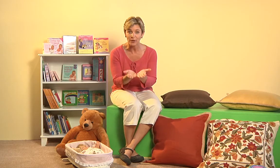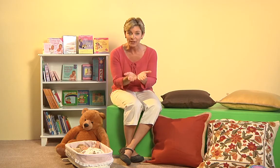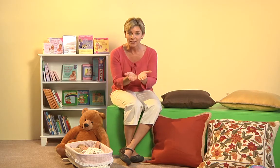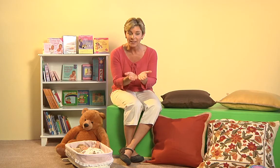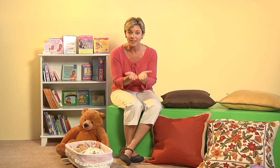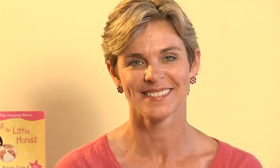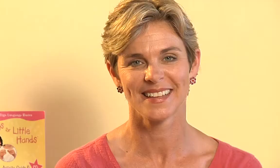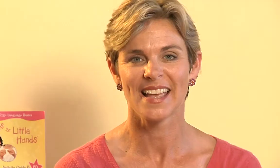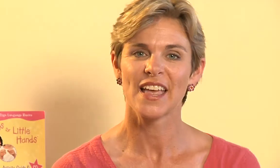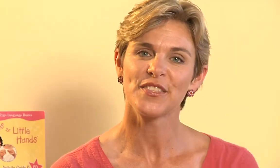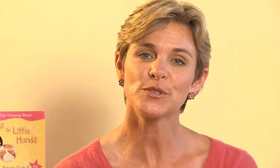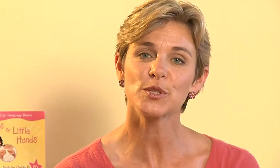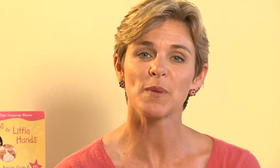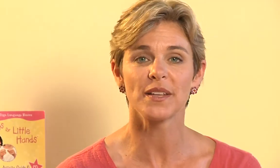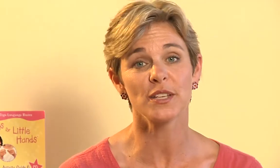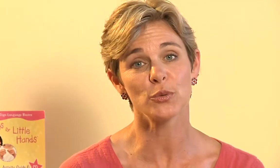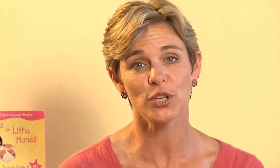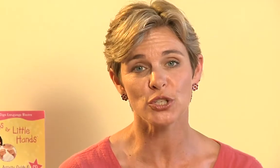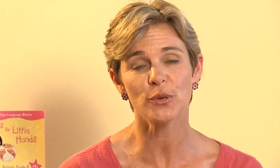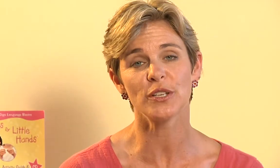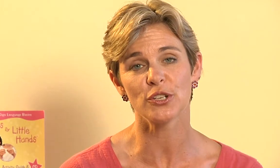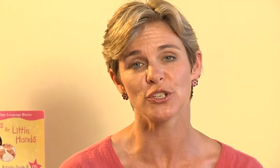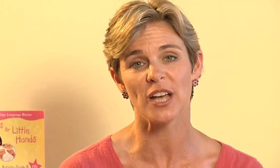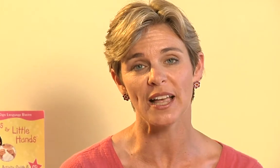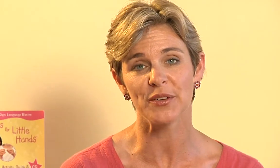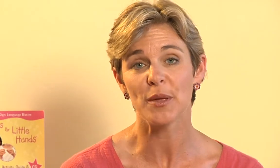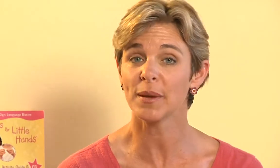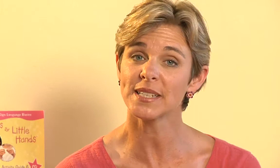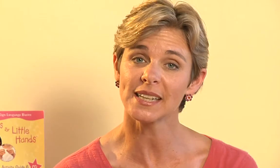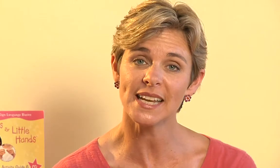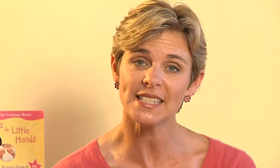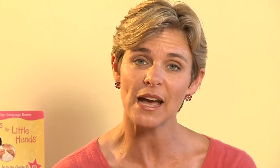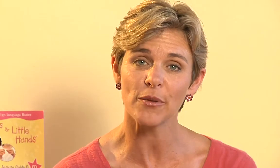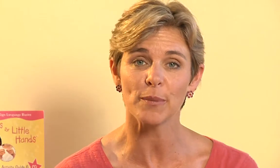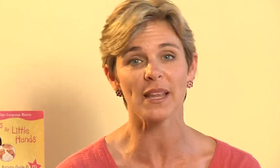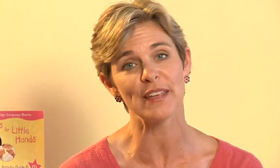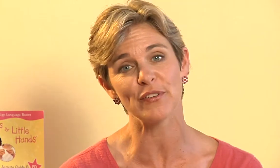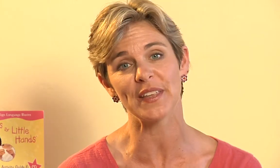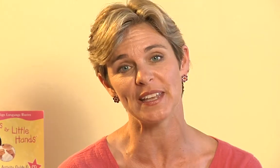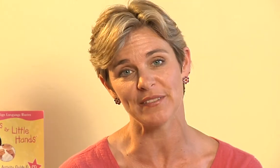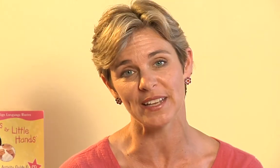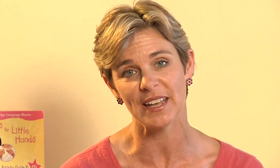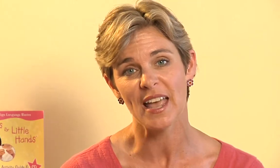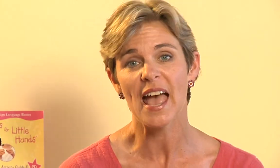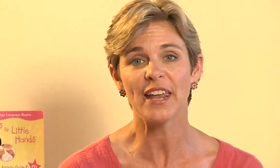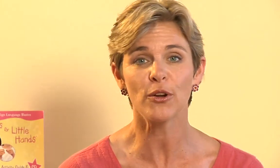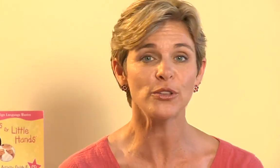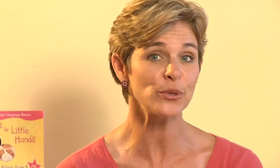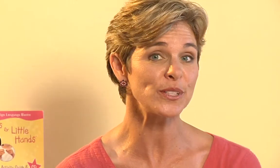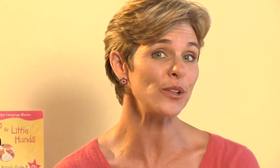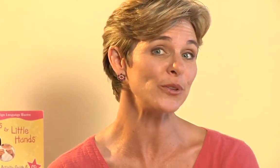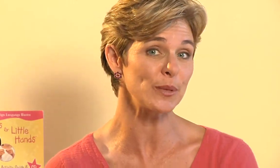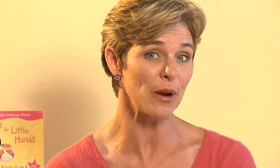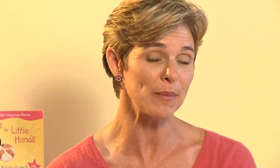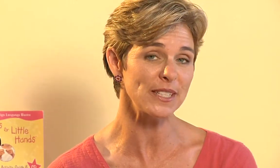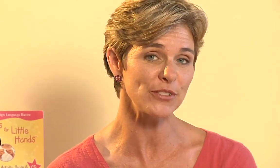book." This response is reassuring to your child because it lays out the plan for the evening, and it also still holds the promise of a